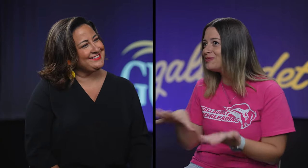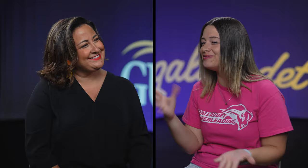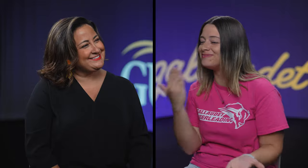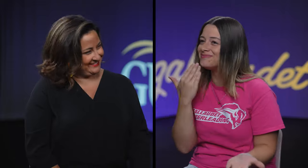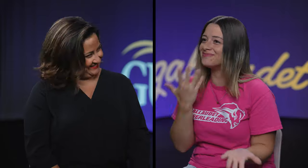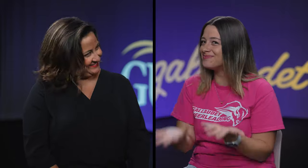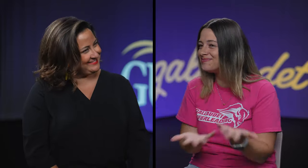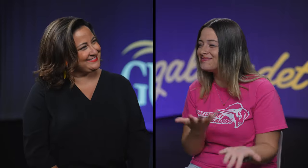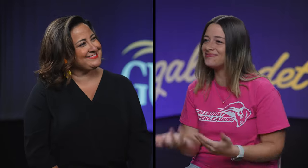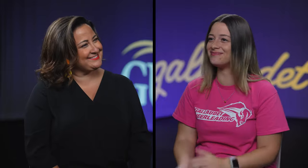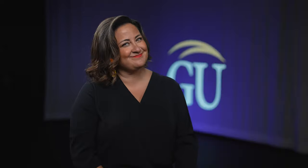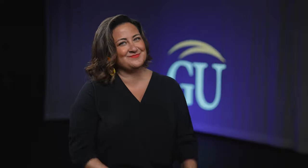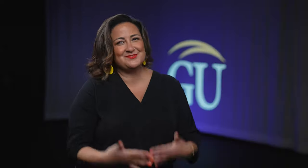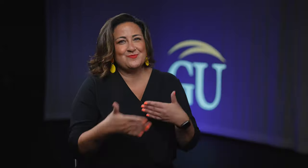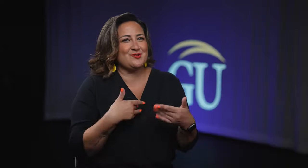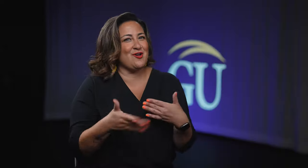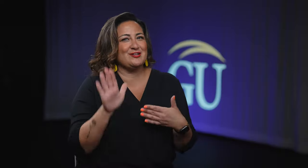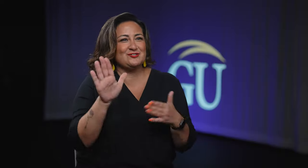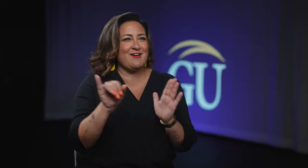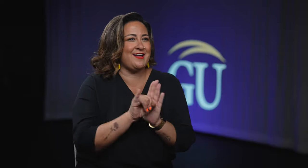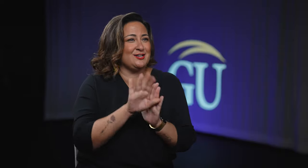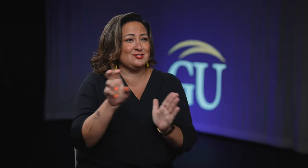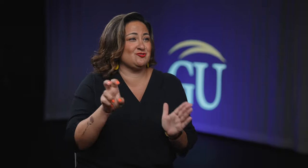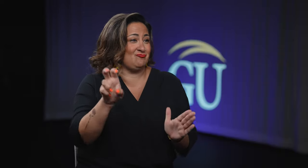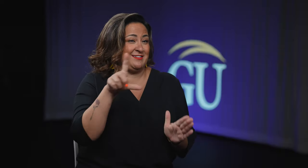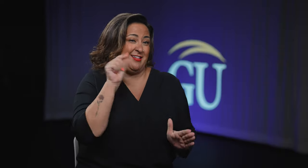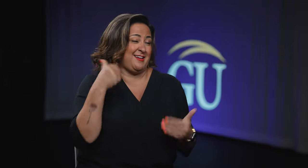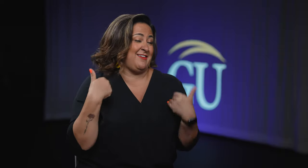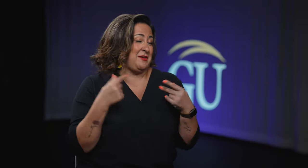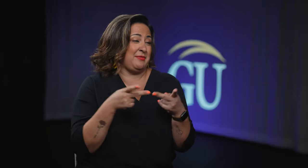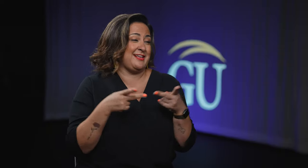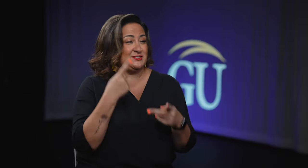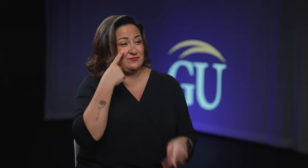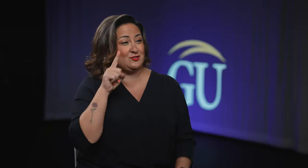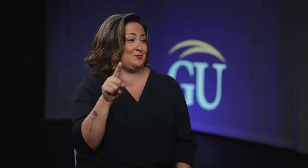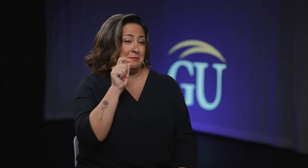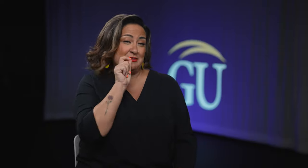student, feel free. Regardless of your identity and journey, Gallaudet has a place for you,